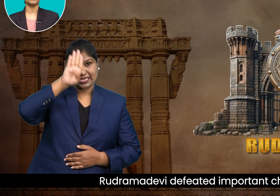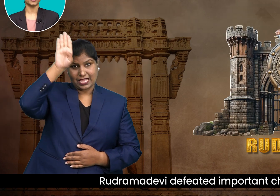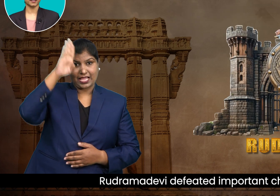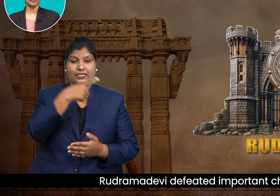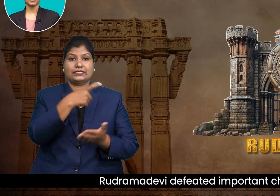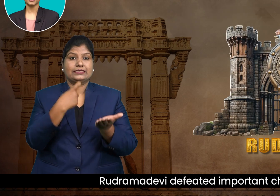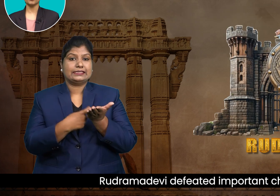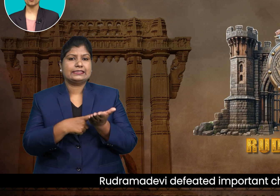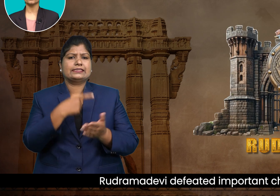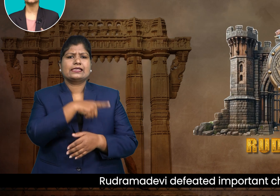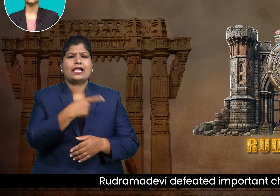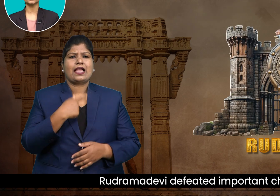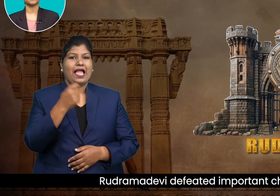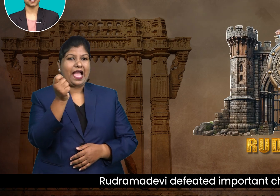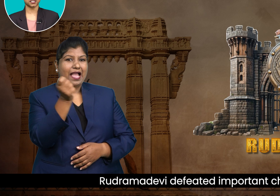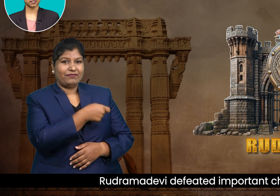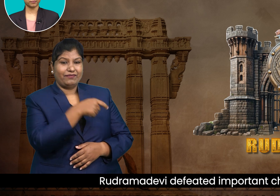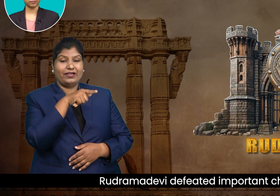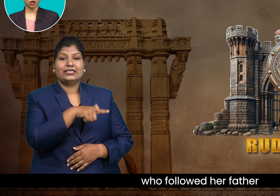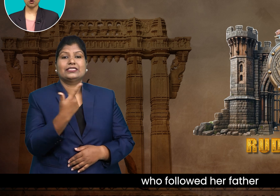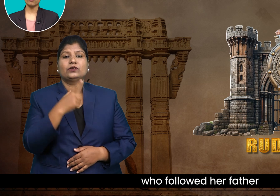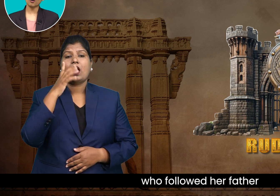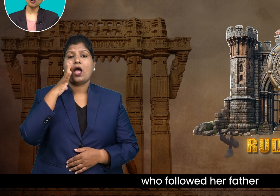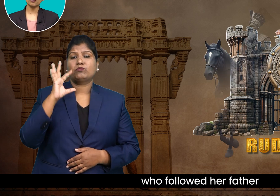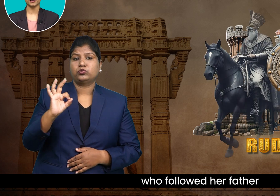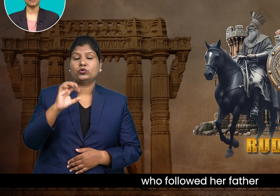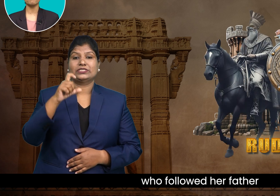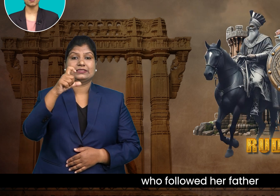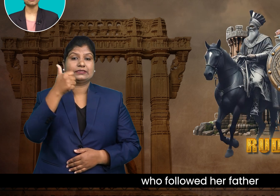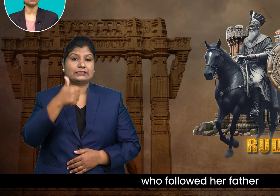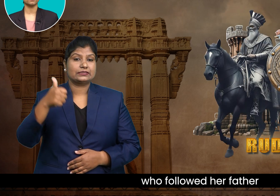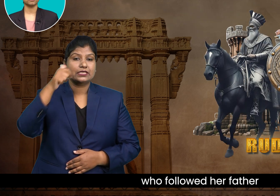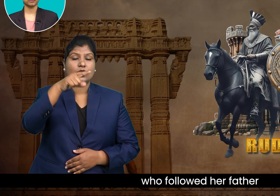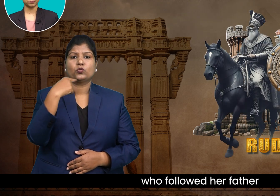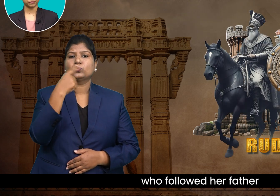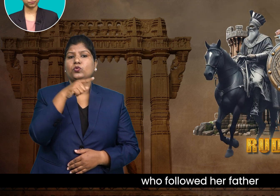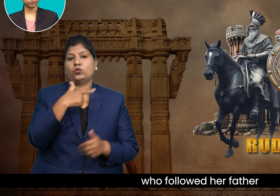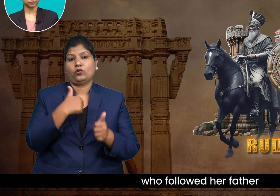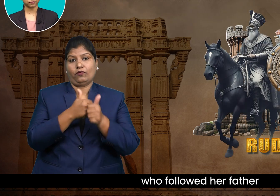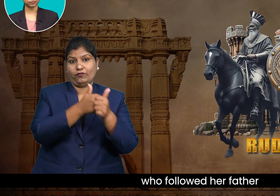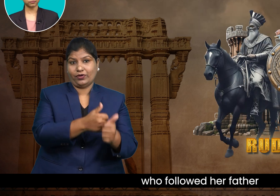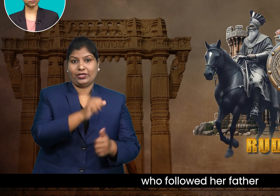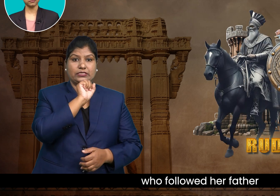Rudramadevi defeated important chiefs who followed her father.